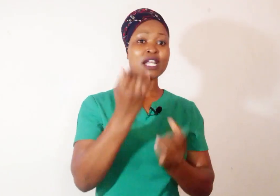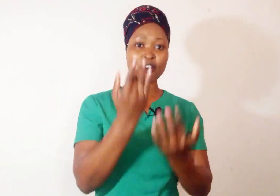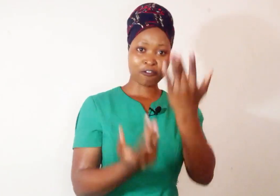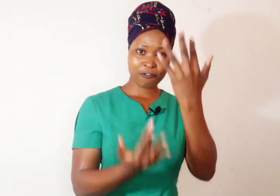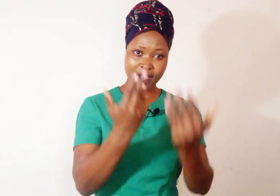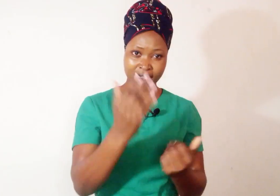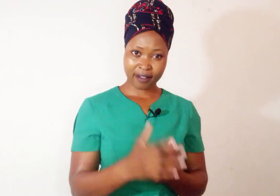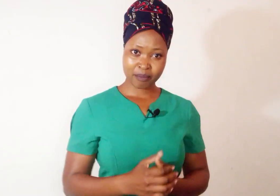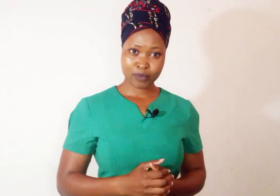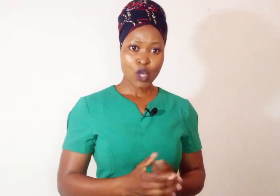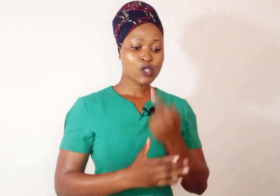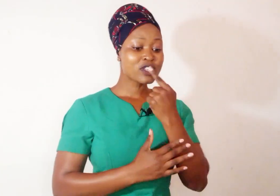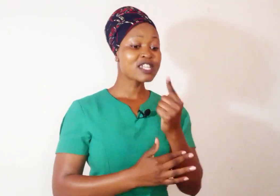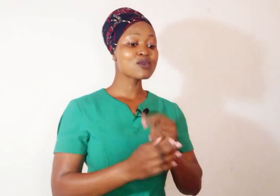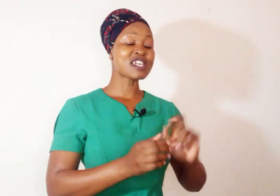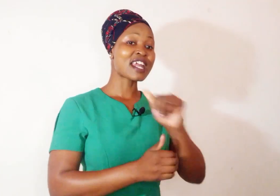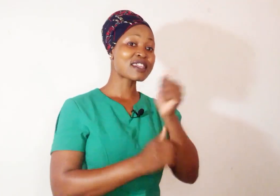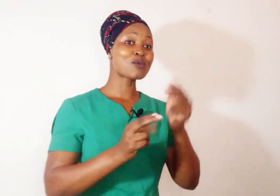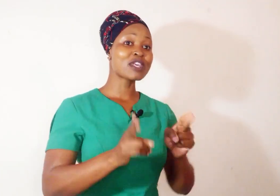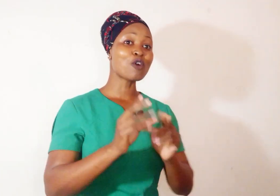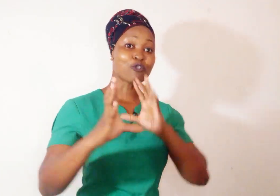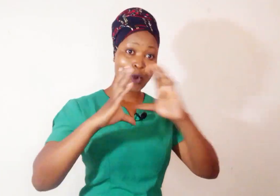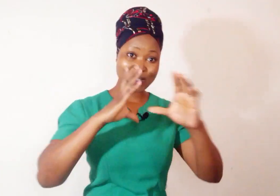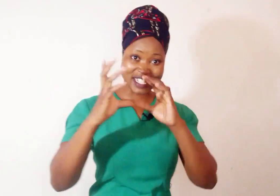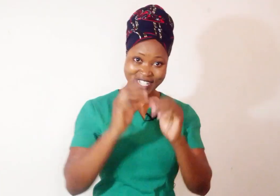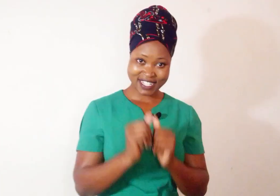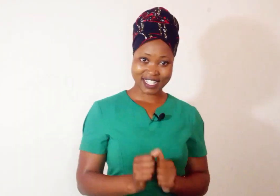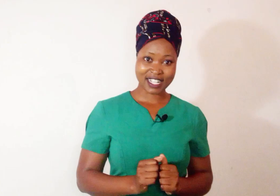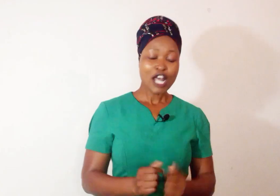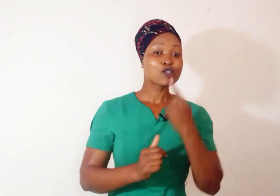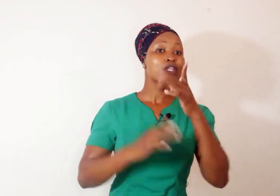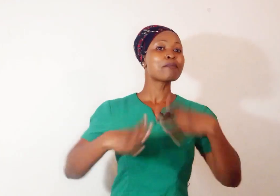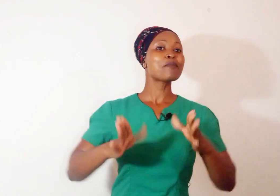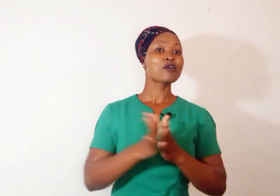of fire. So this was another way of communicating. So the people of